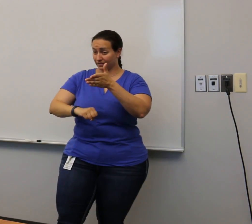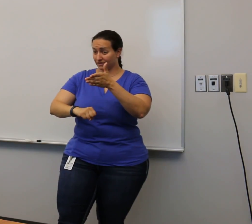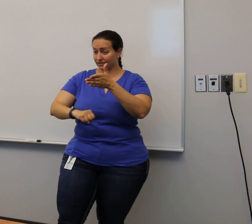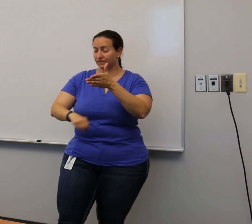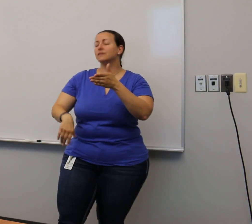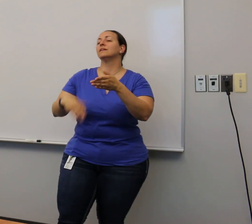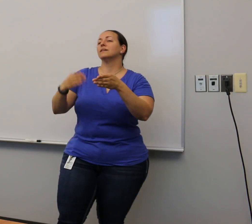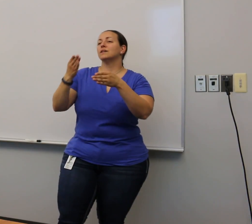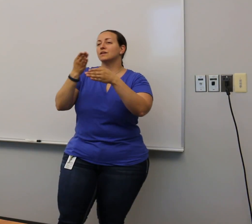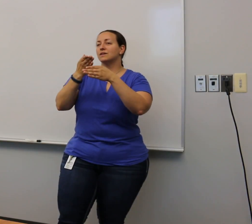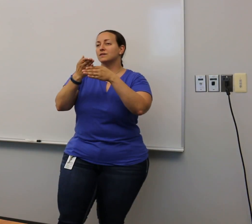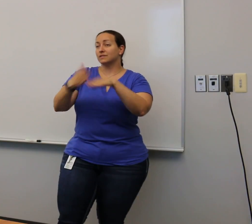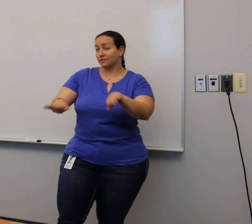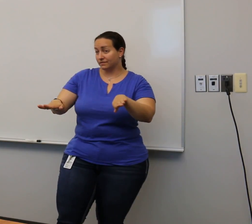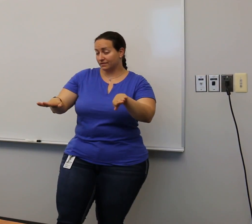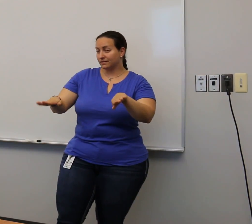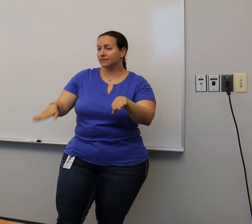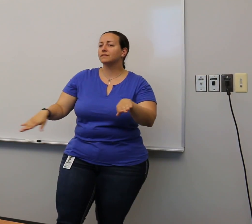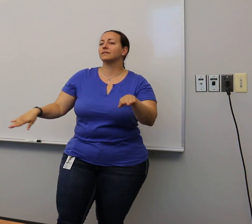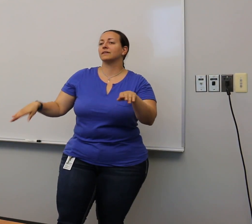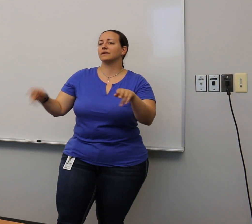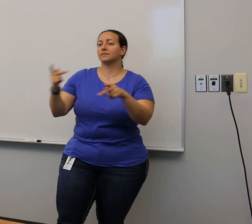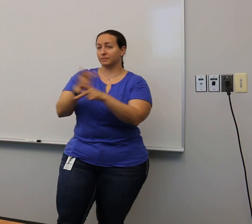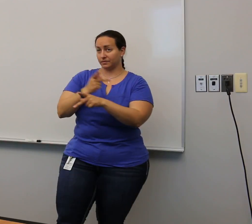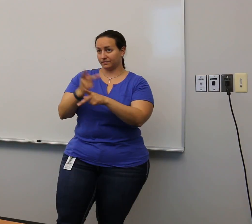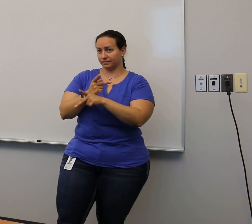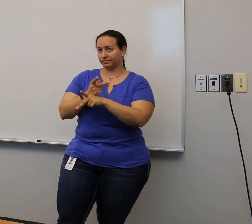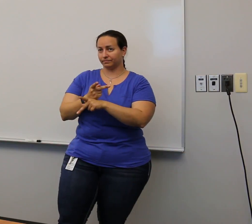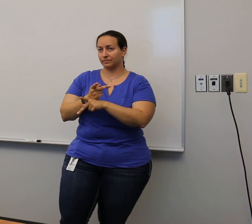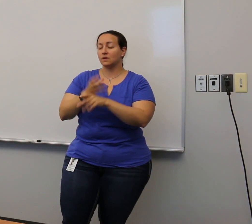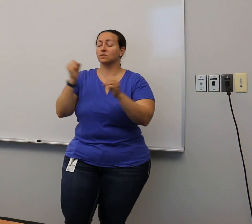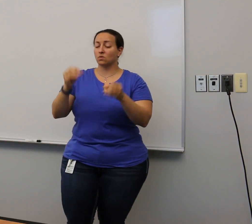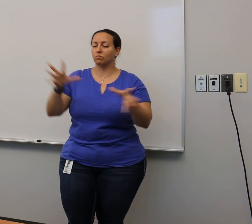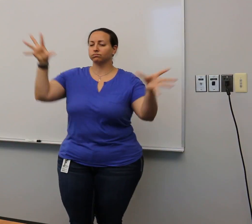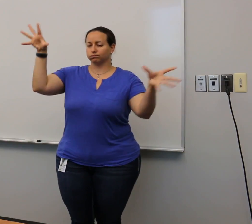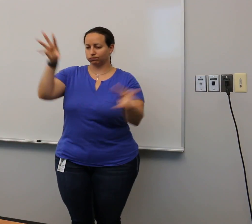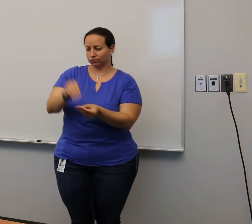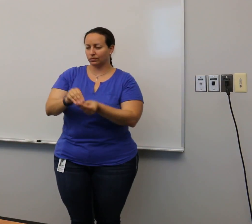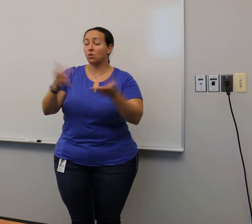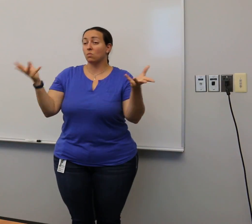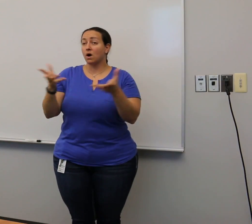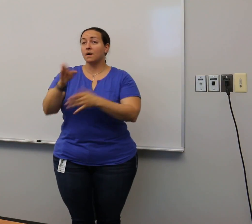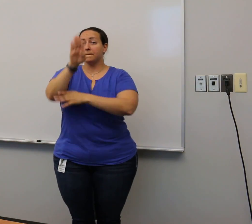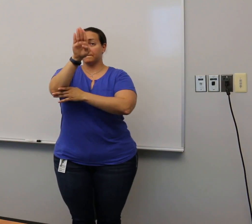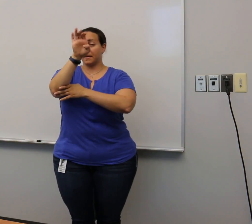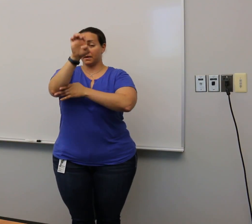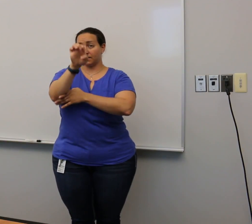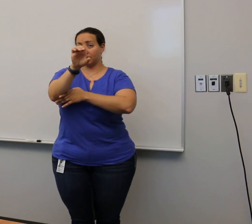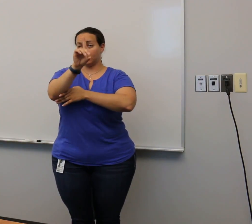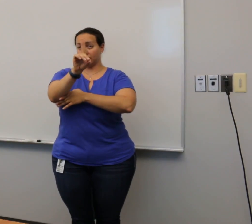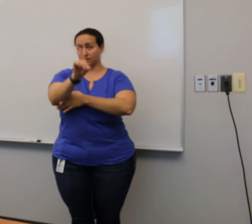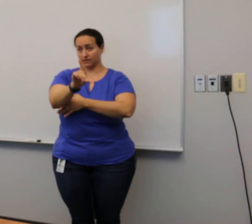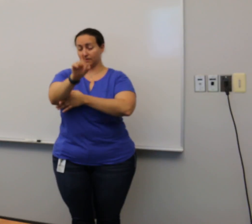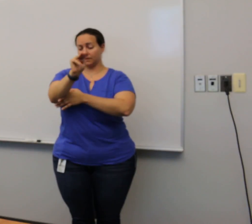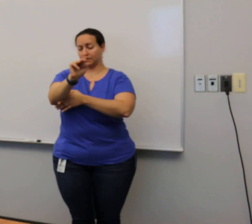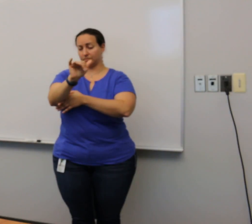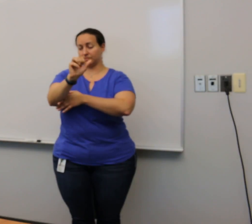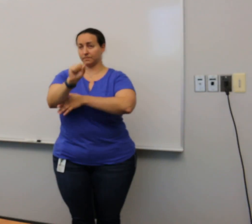when we put it all together, we need to remember BEDMAS. BEDMAS stands for brackets, exponents,